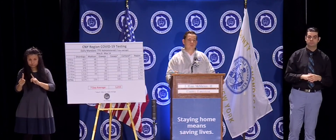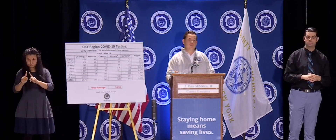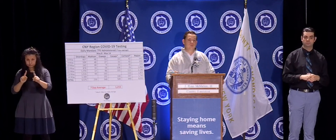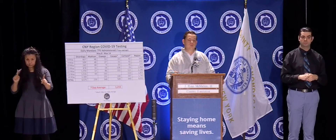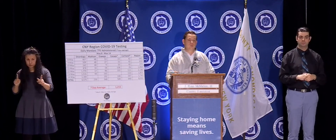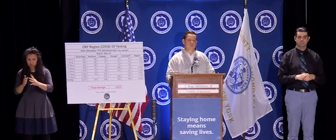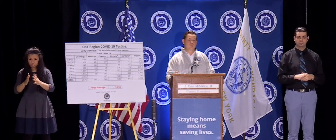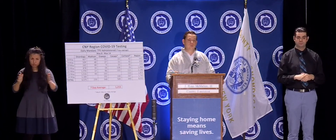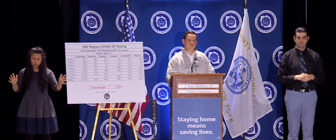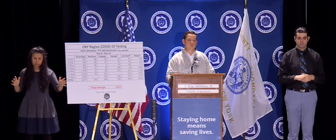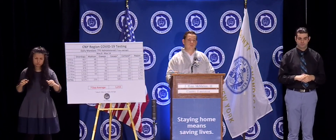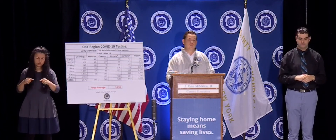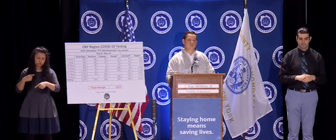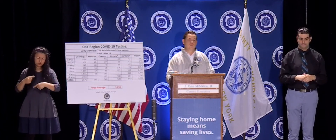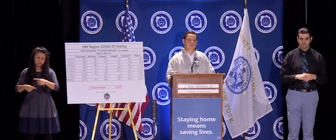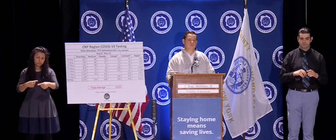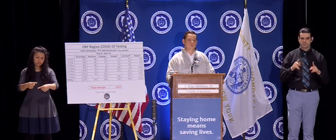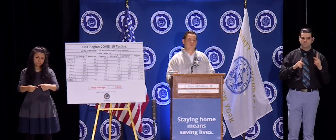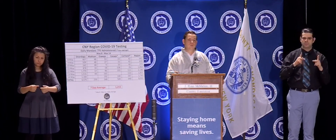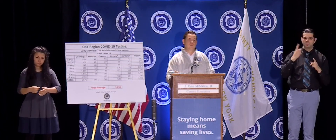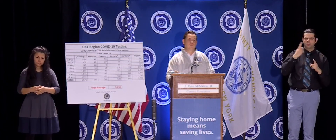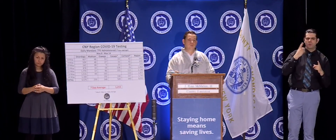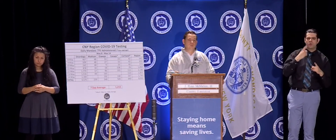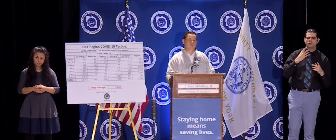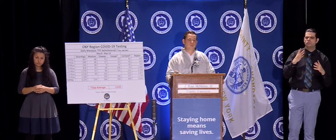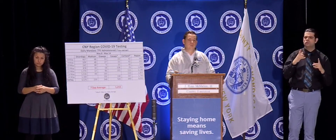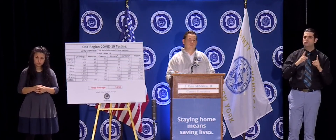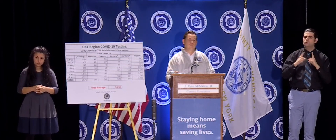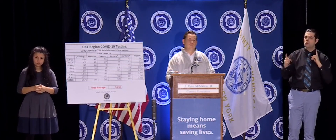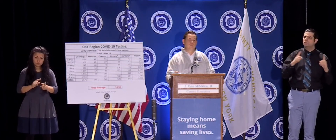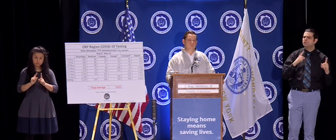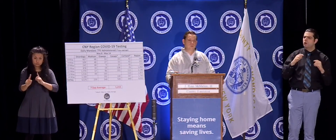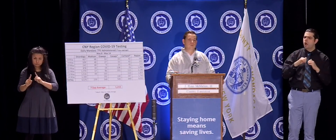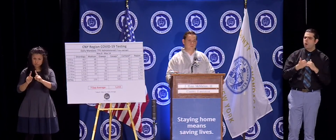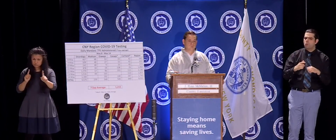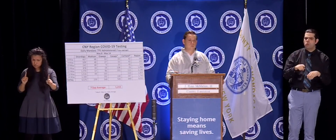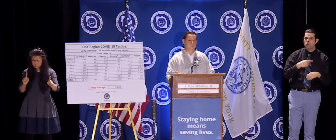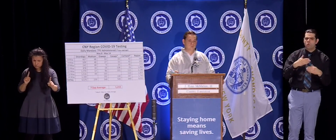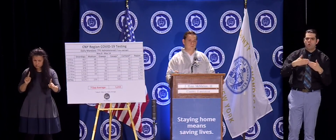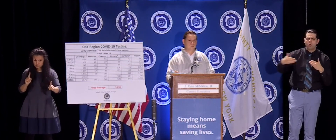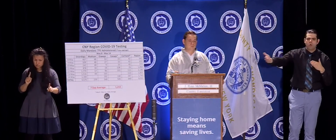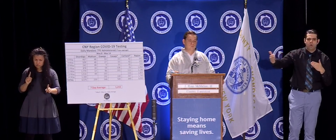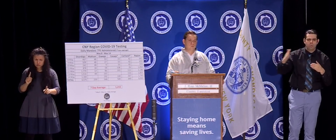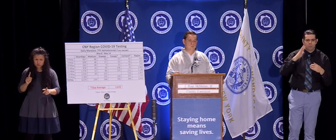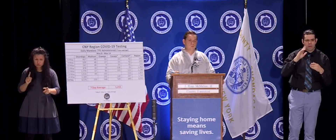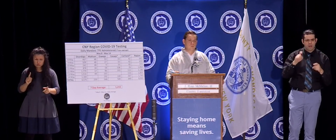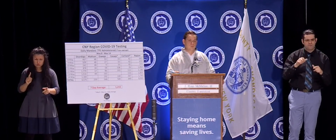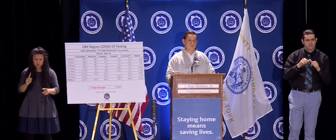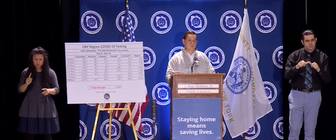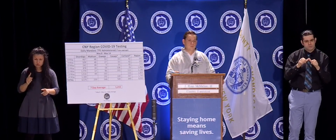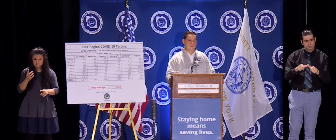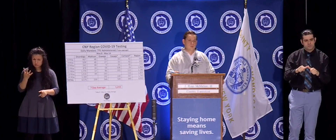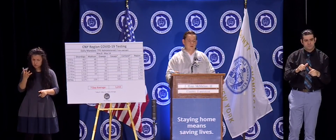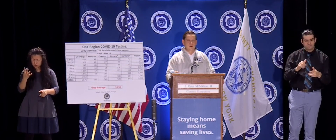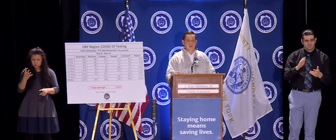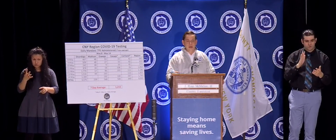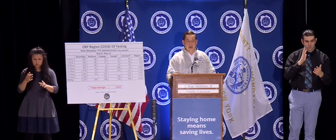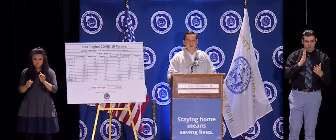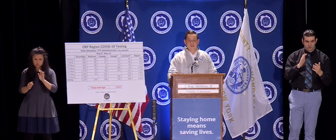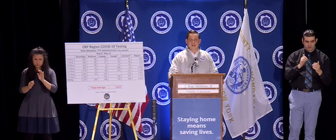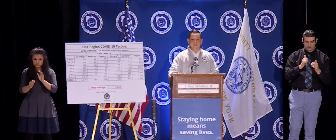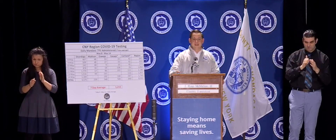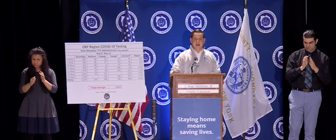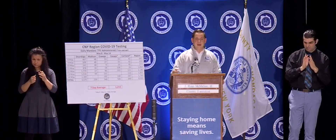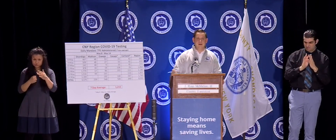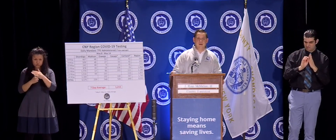have the 4 phases, but do you think we'll have to social distance way past like phase 4? I know that seems kind of far away, but what is your opinion on that?